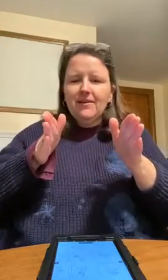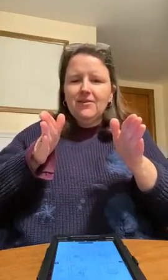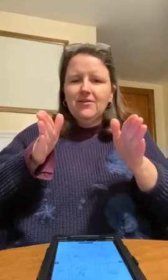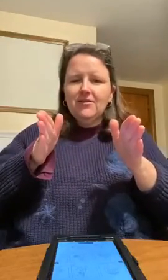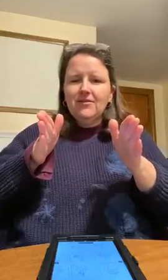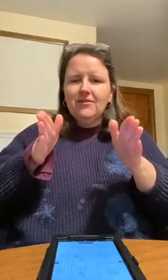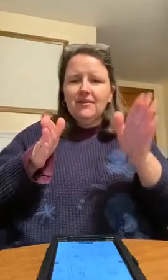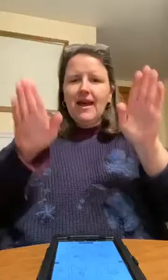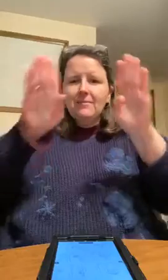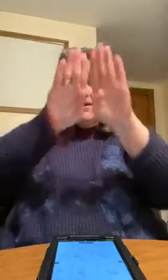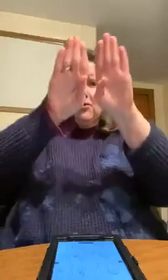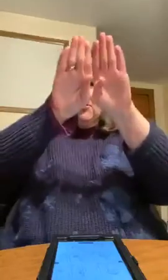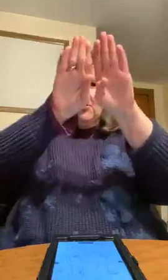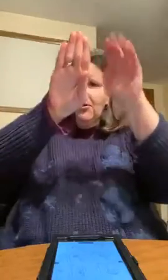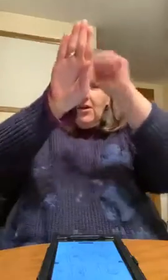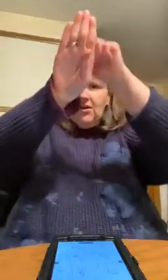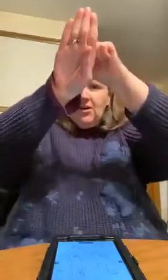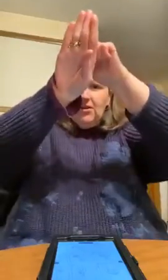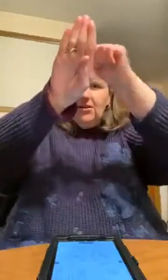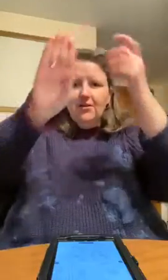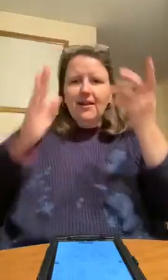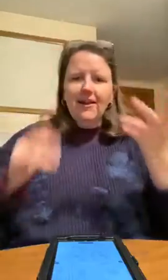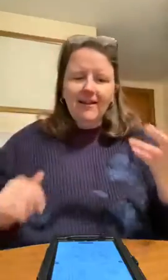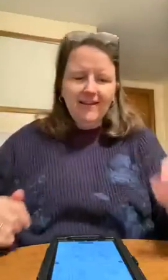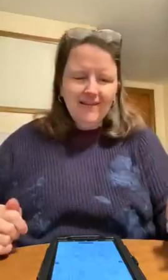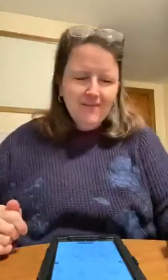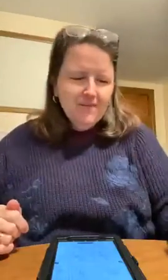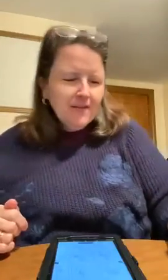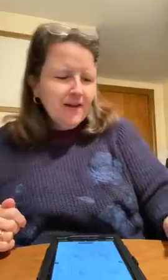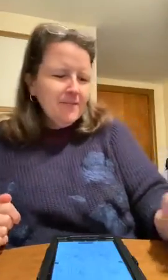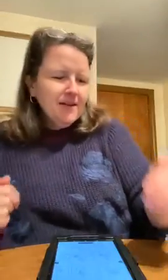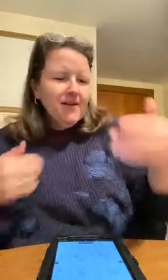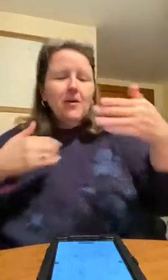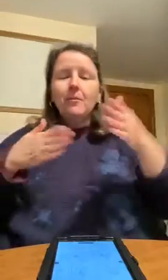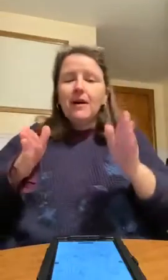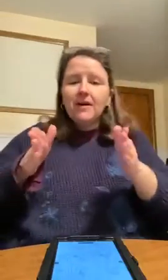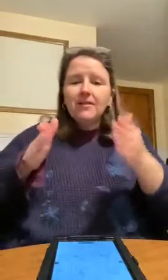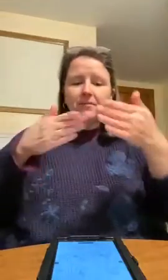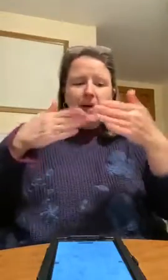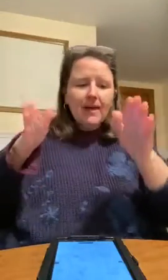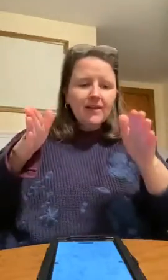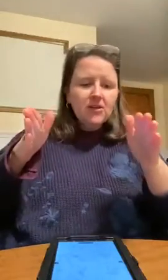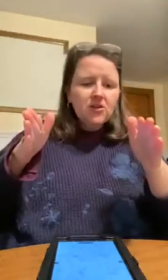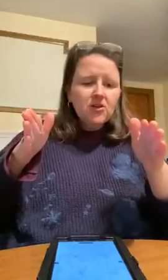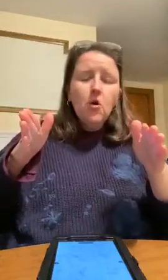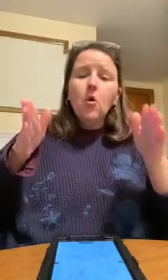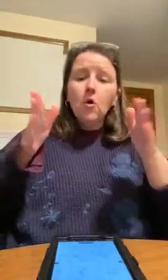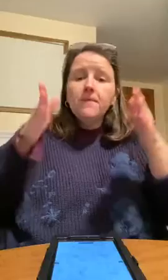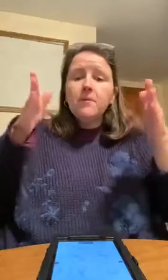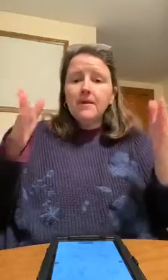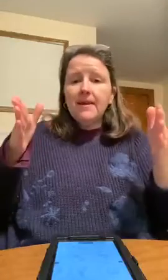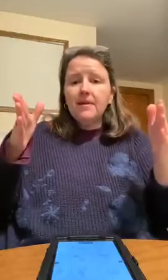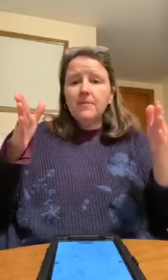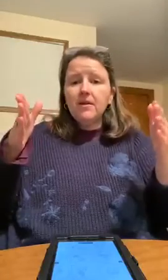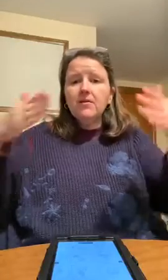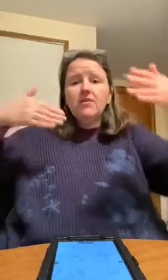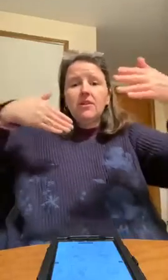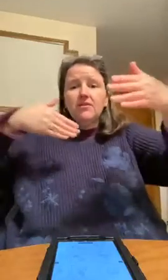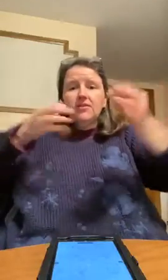Package at my door. Okay. Box, package. Or if you want to make it bigger and you can